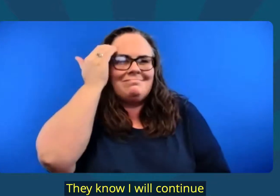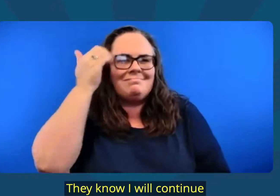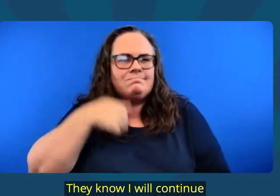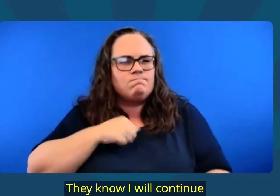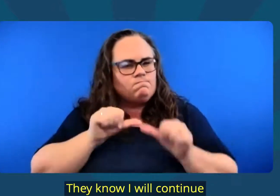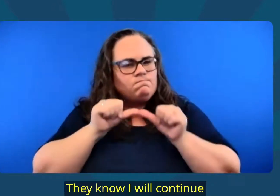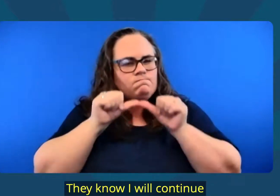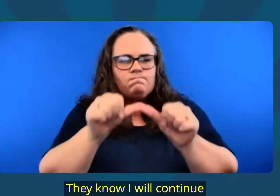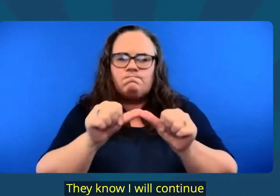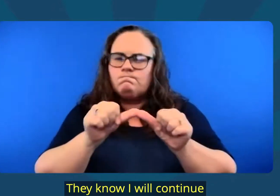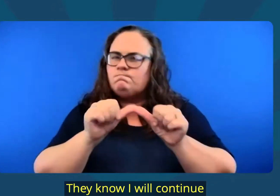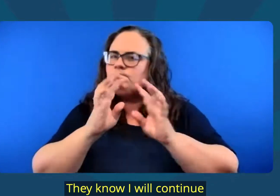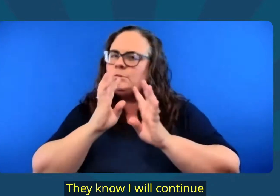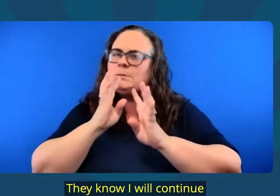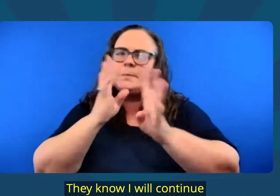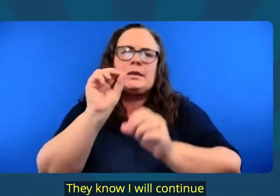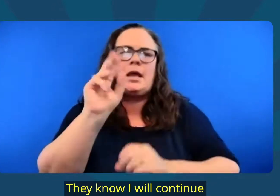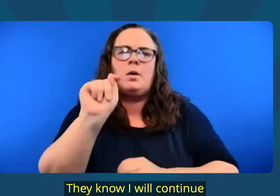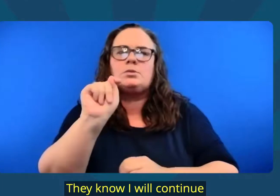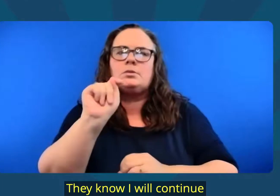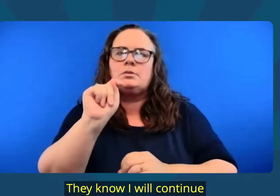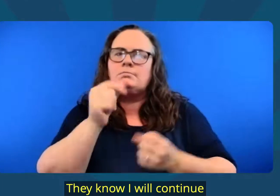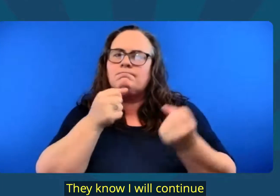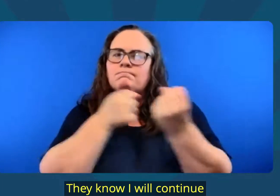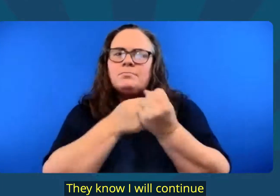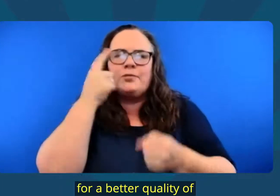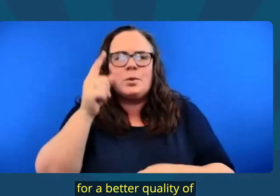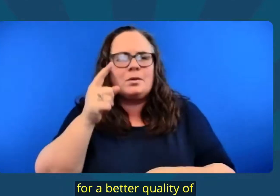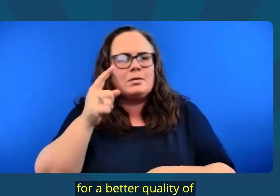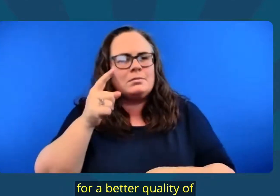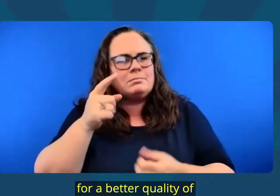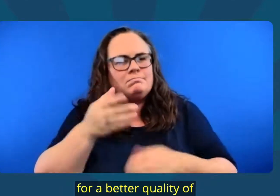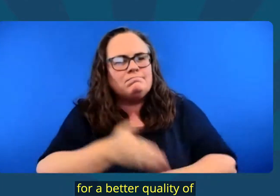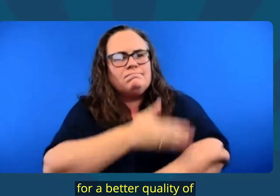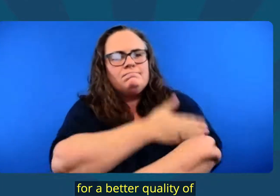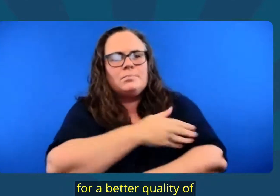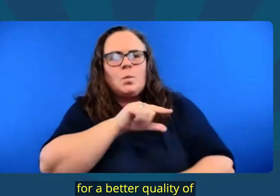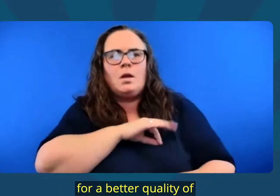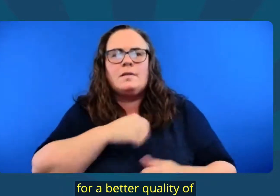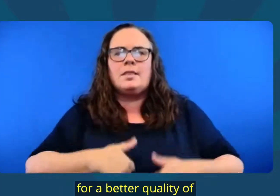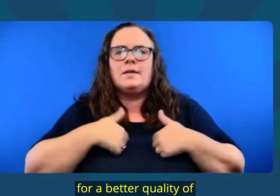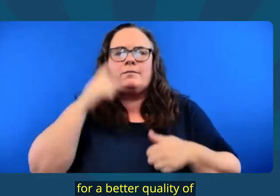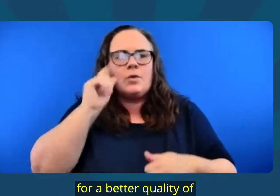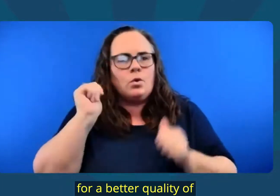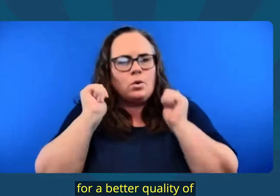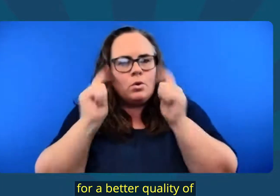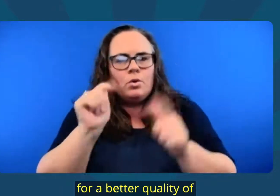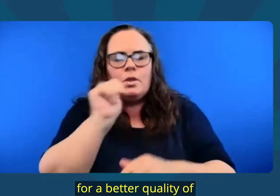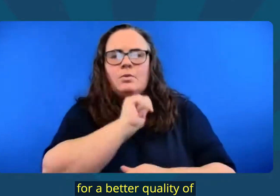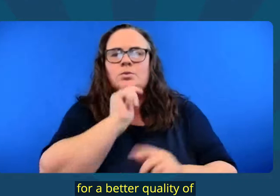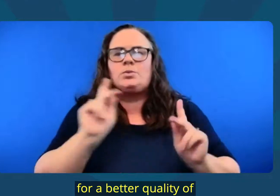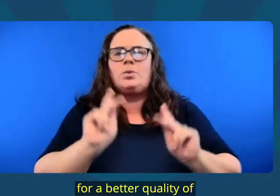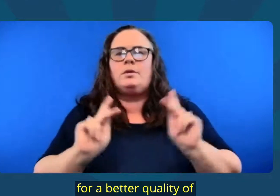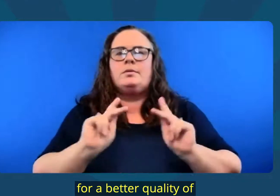They know I will continue to be an outspoken fighter for a better quality of life for all